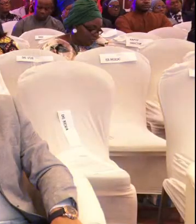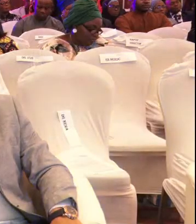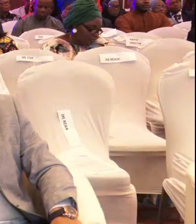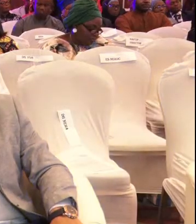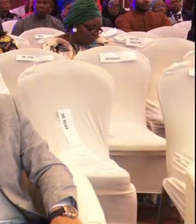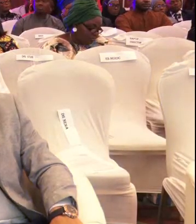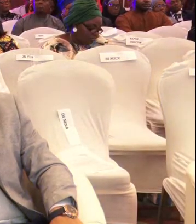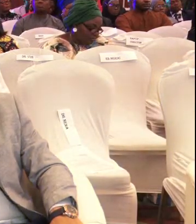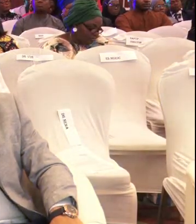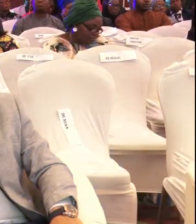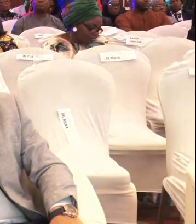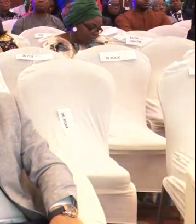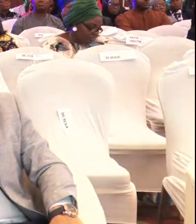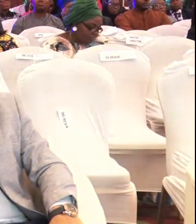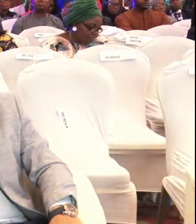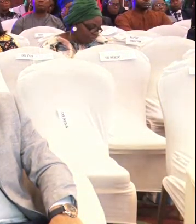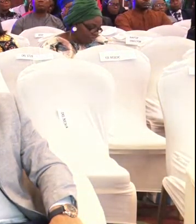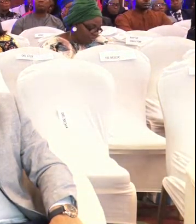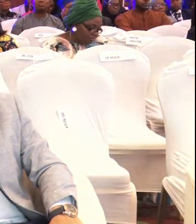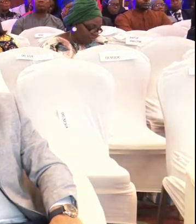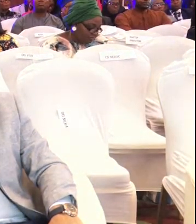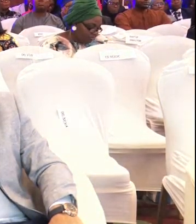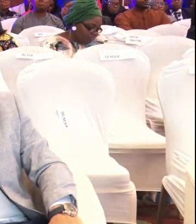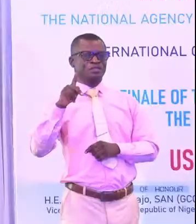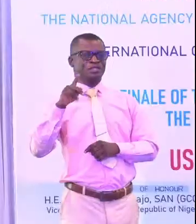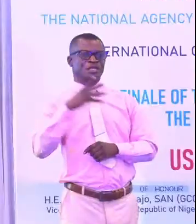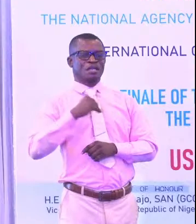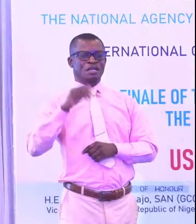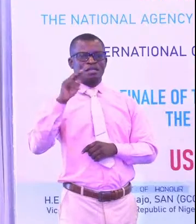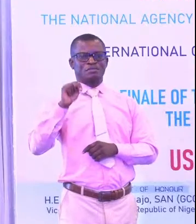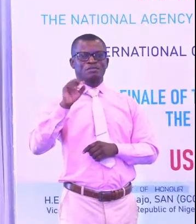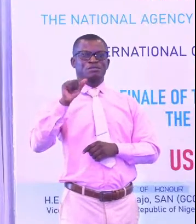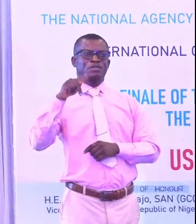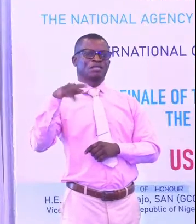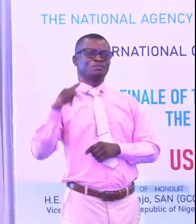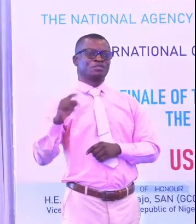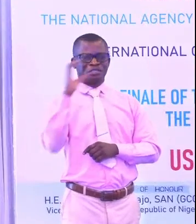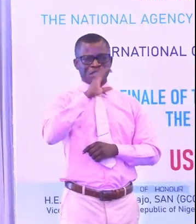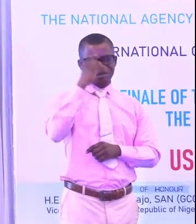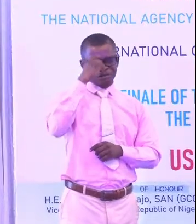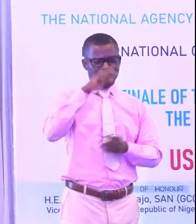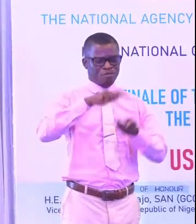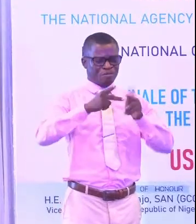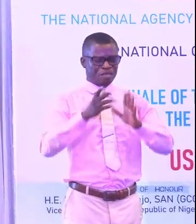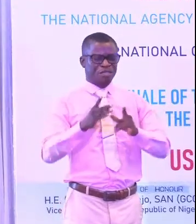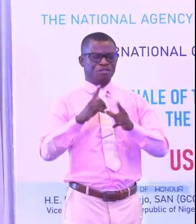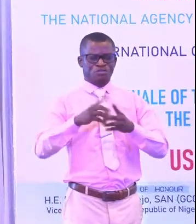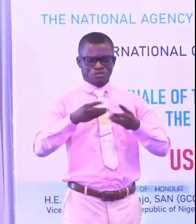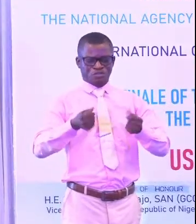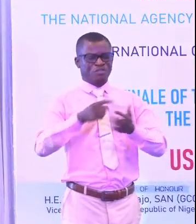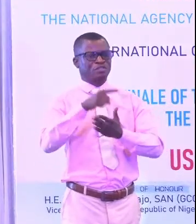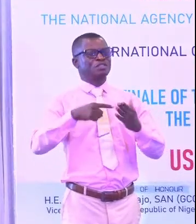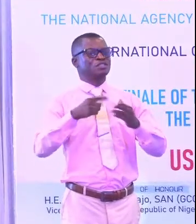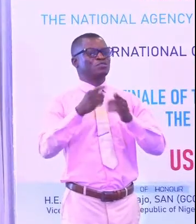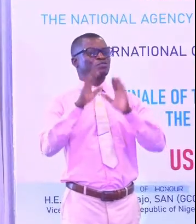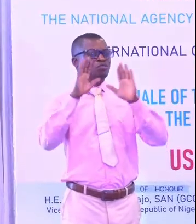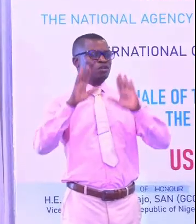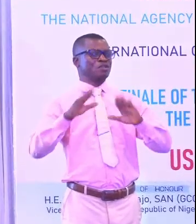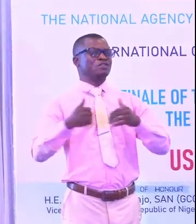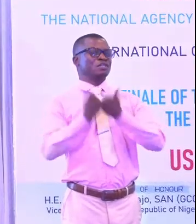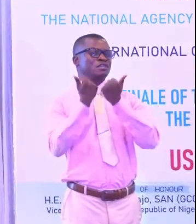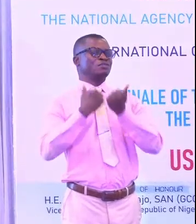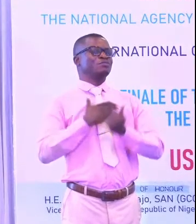Together, ICMPD and NAPTIP are looking for partners to tackle this great challenge. Please let us know of